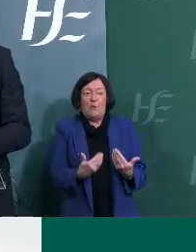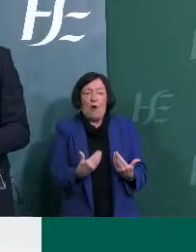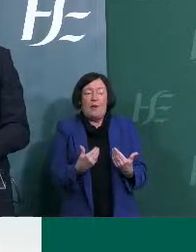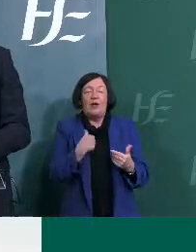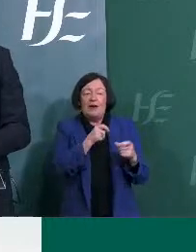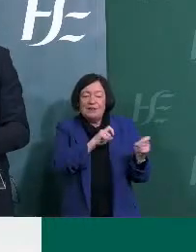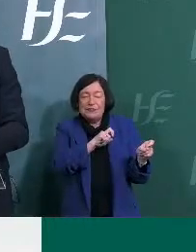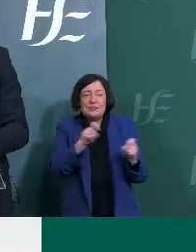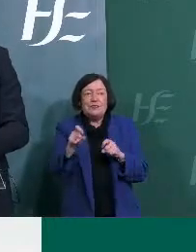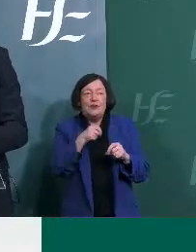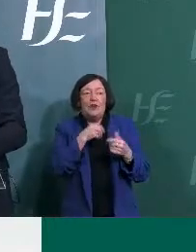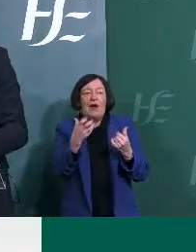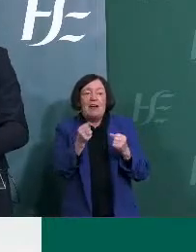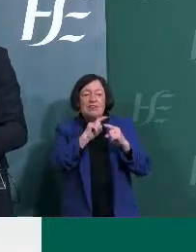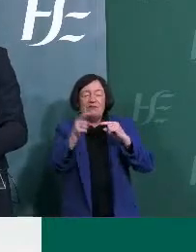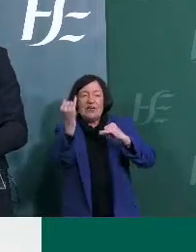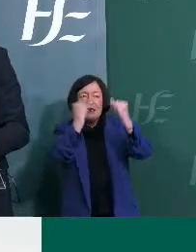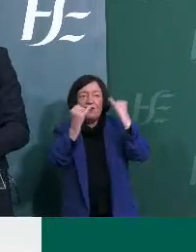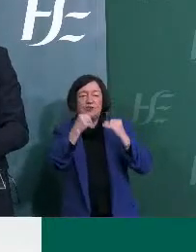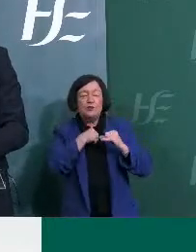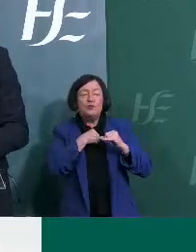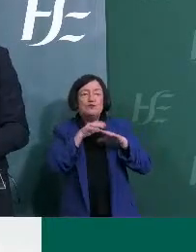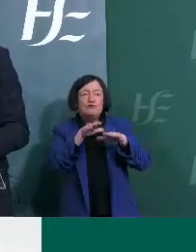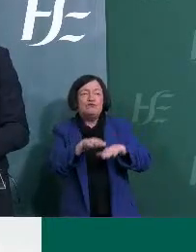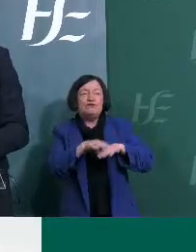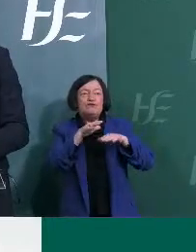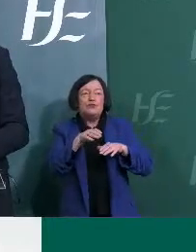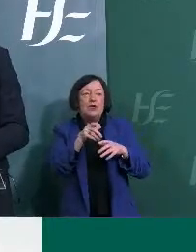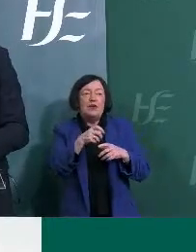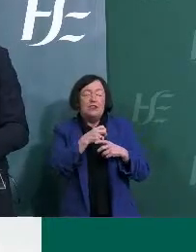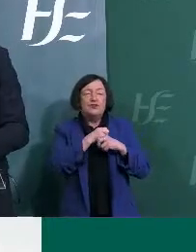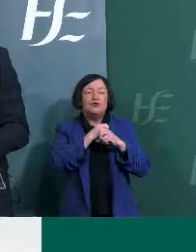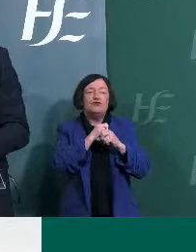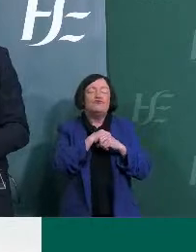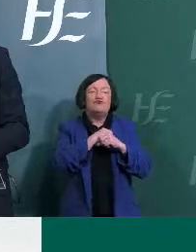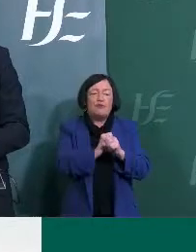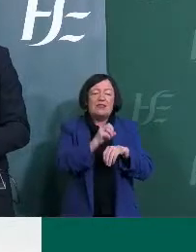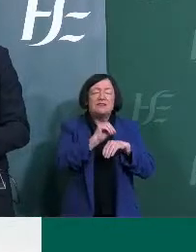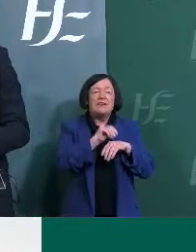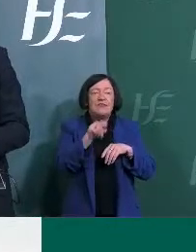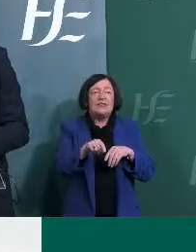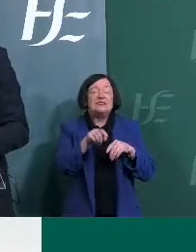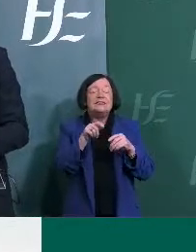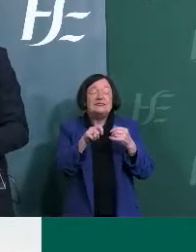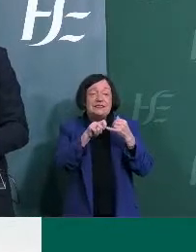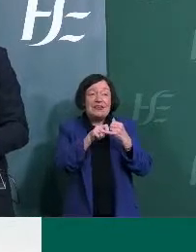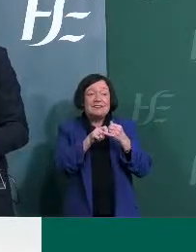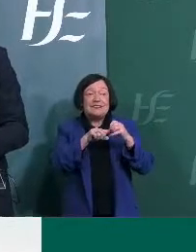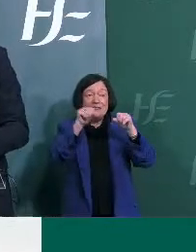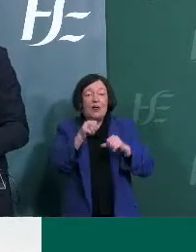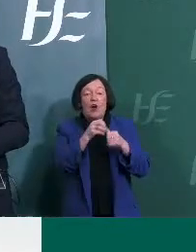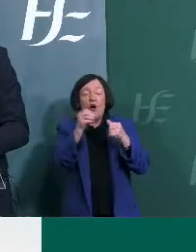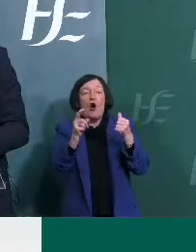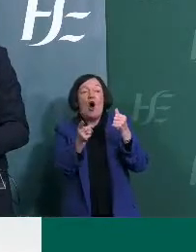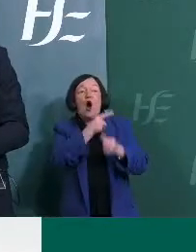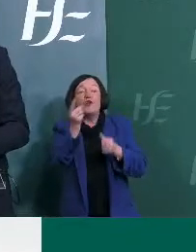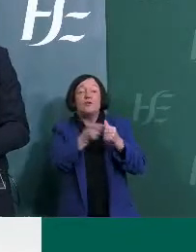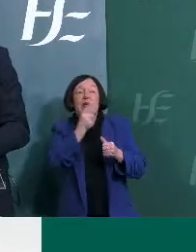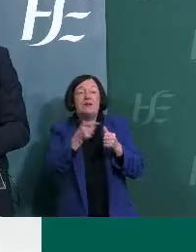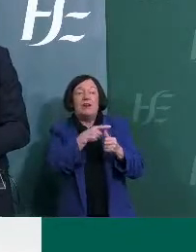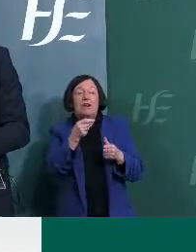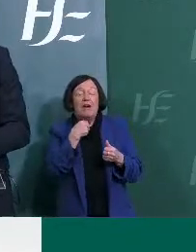continuing to try to introduce initiatives, I suppose, to ease the strain in terms of the testing and tracing system through further automation. So we have automated